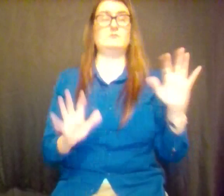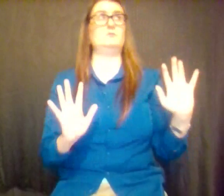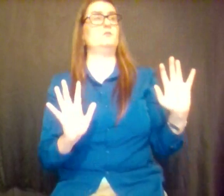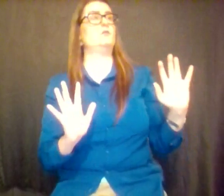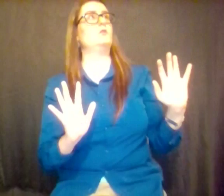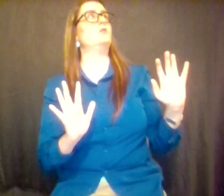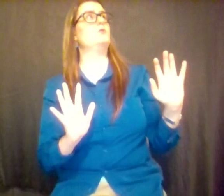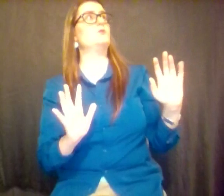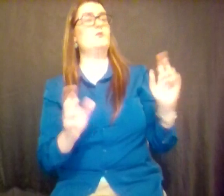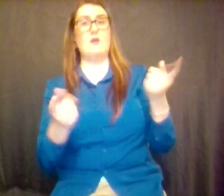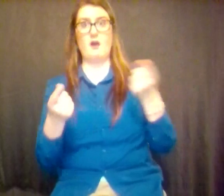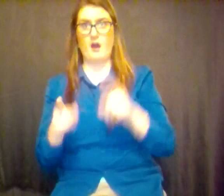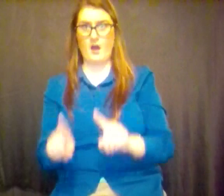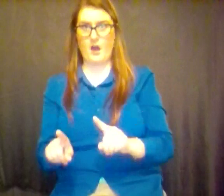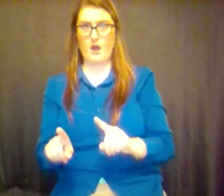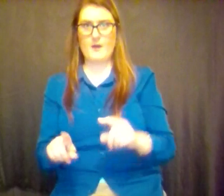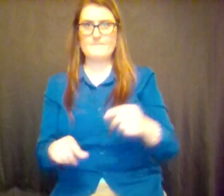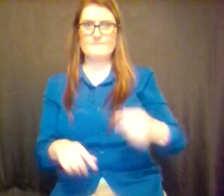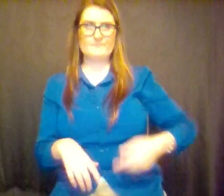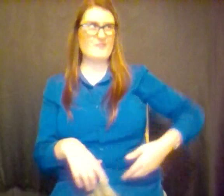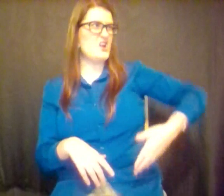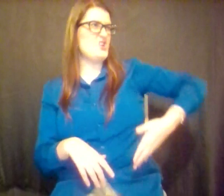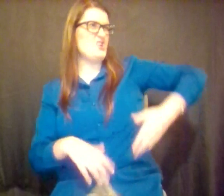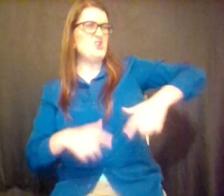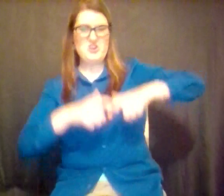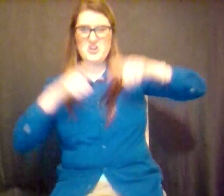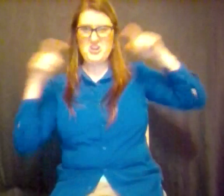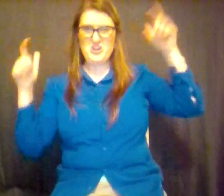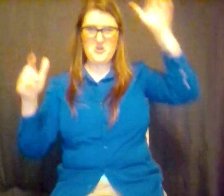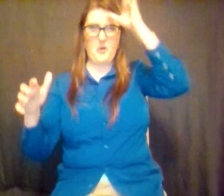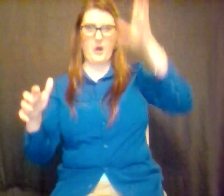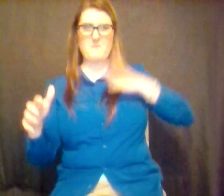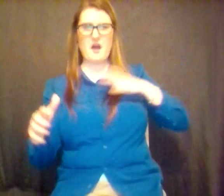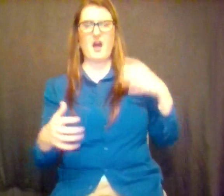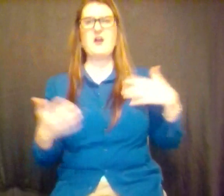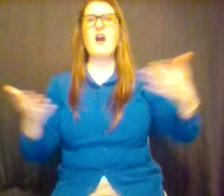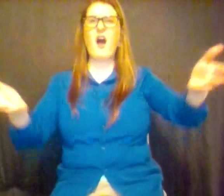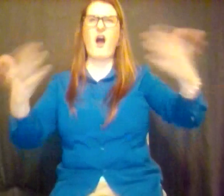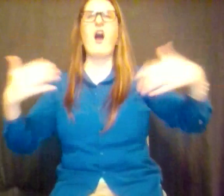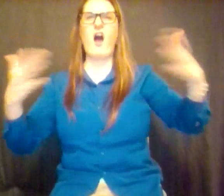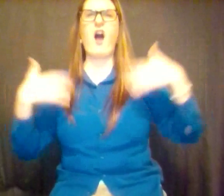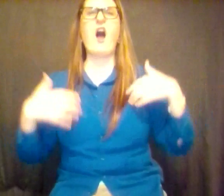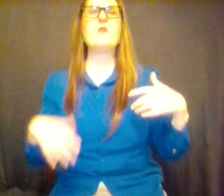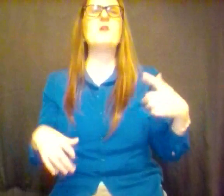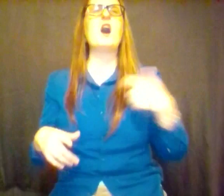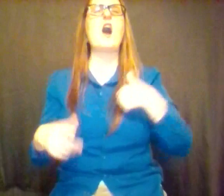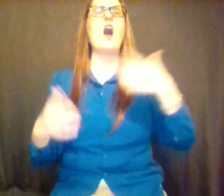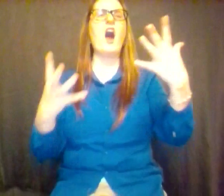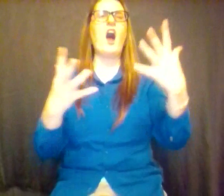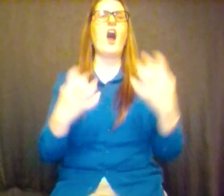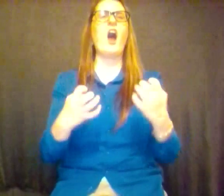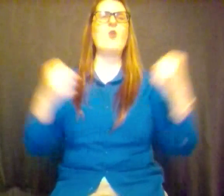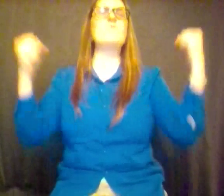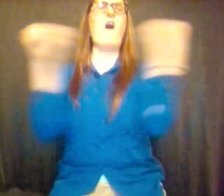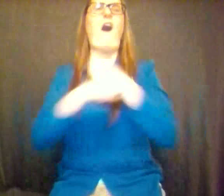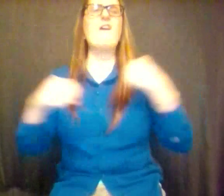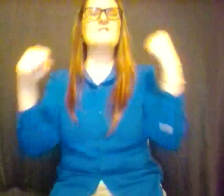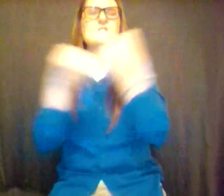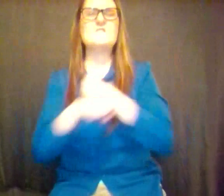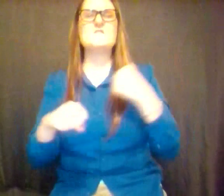to roar. "Come on, you cowards! I dare you! I dare you to fight me! I dare anyone